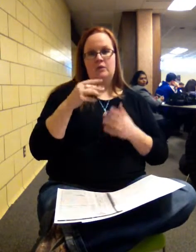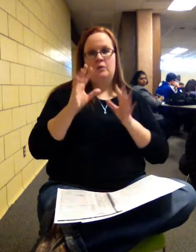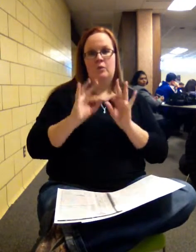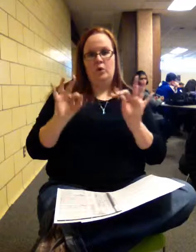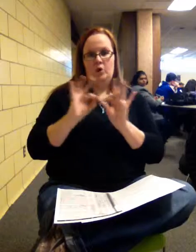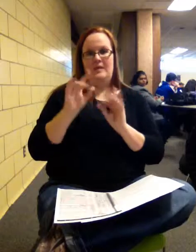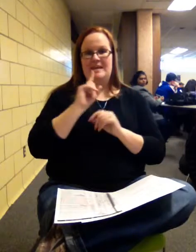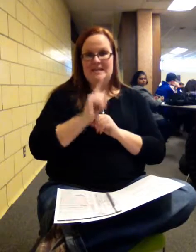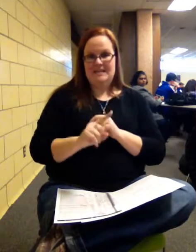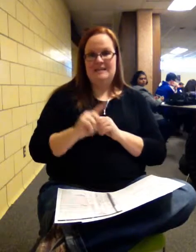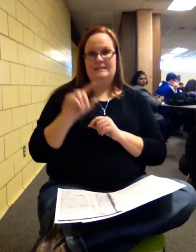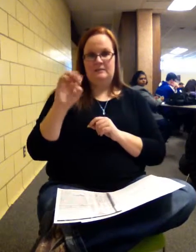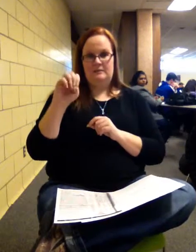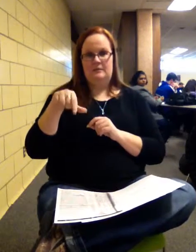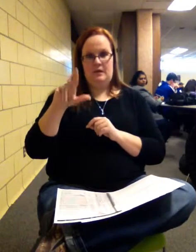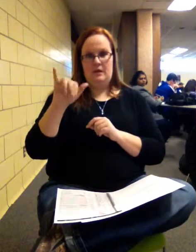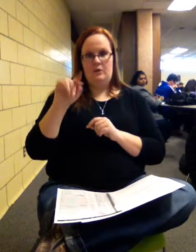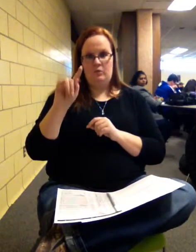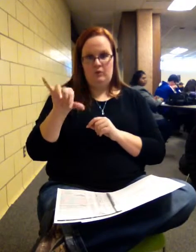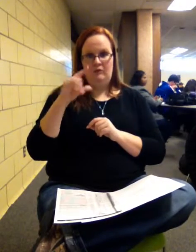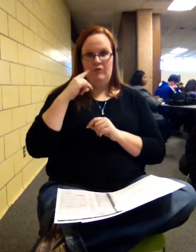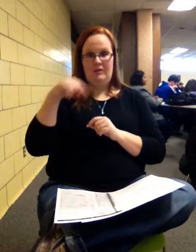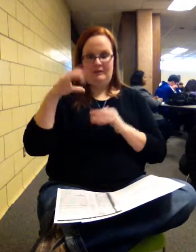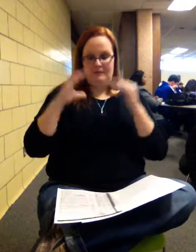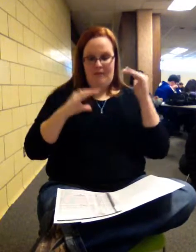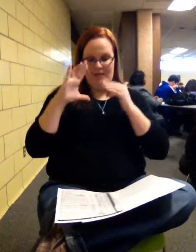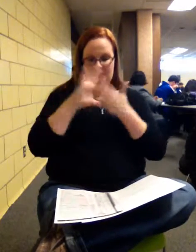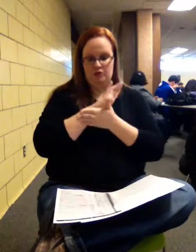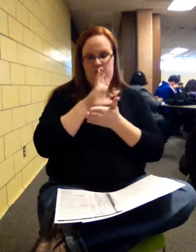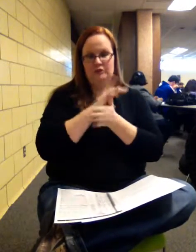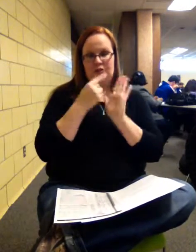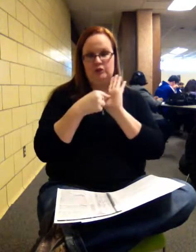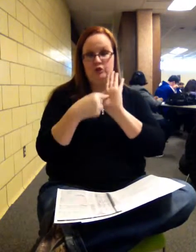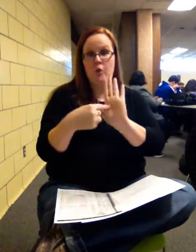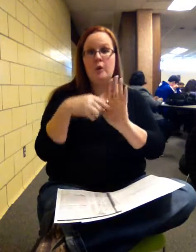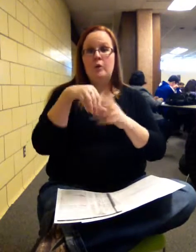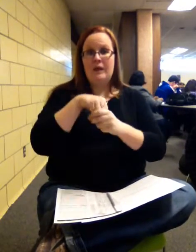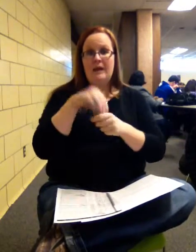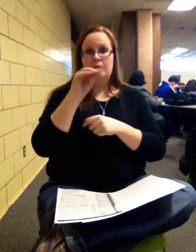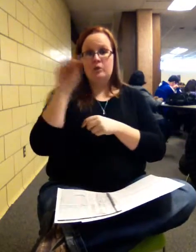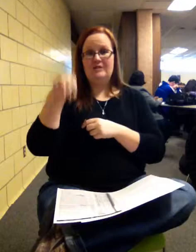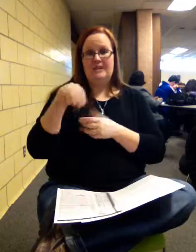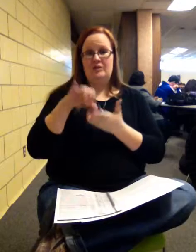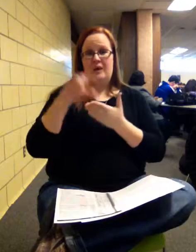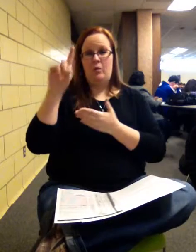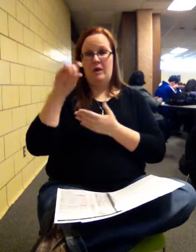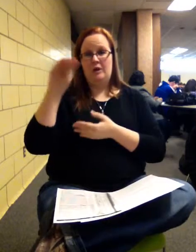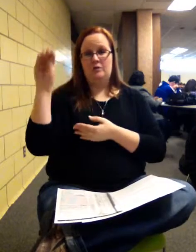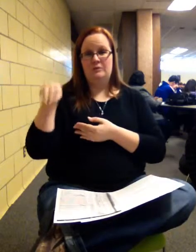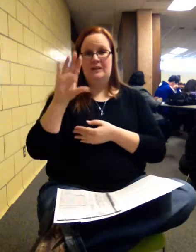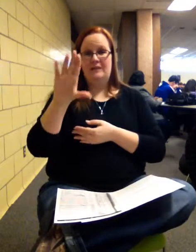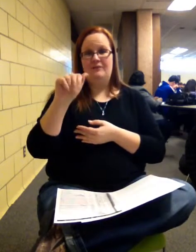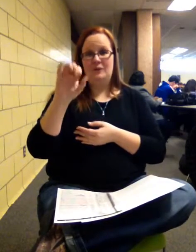equity. So this little balance sheet is showing you in percentages that 100% of your assets are financed